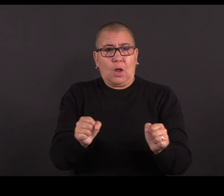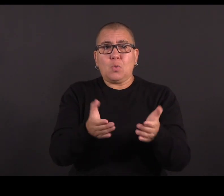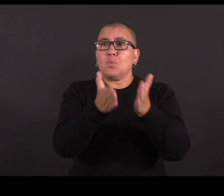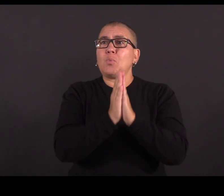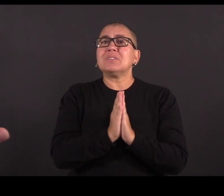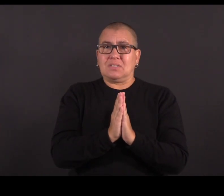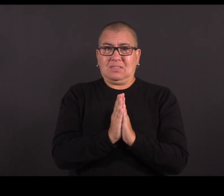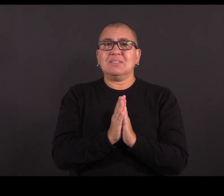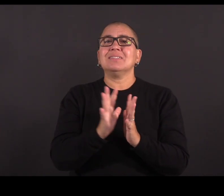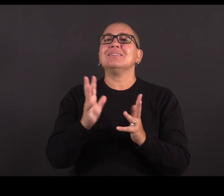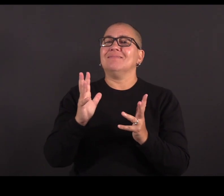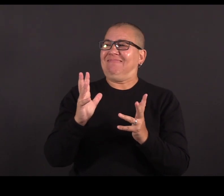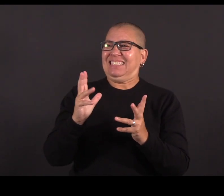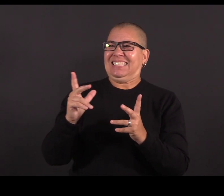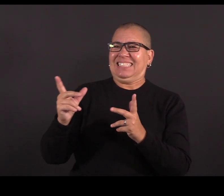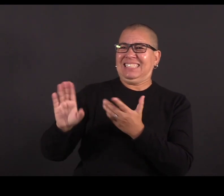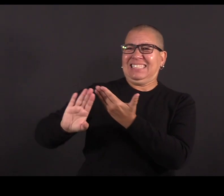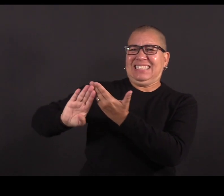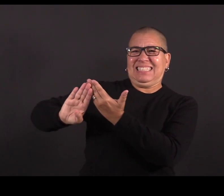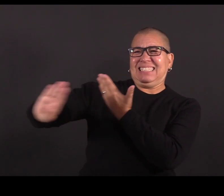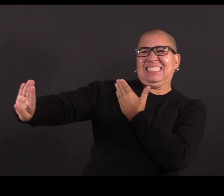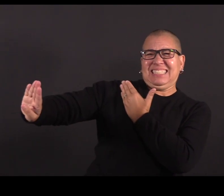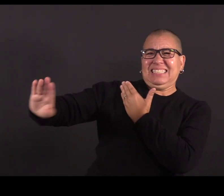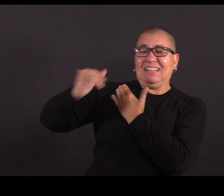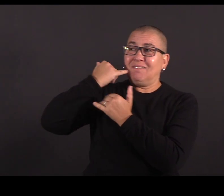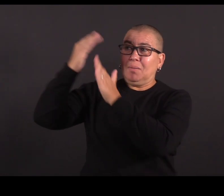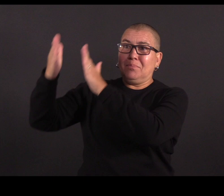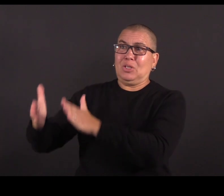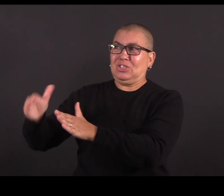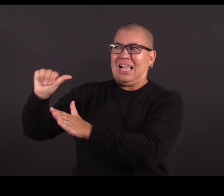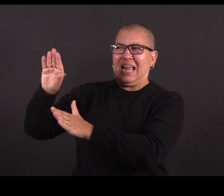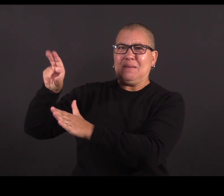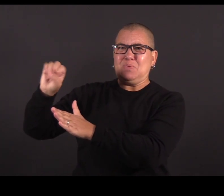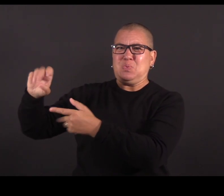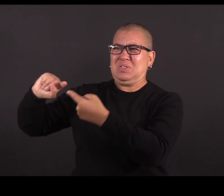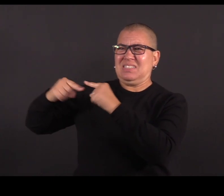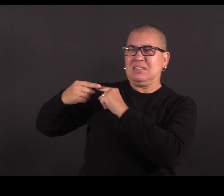bifurcation to remove the abusive person from the lease.